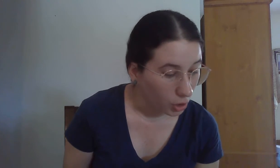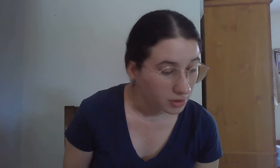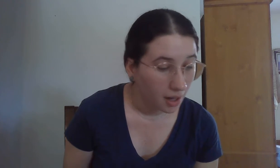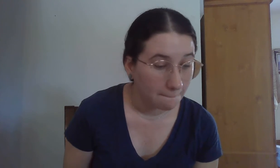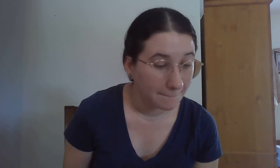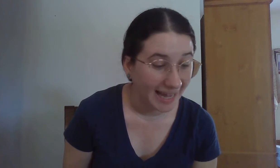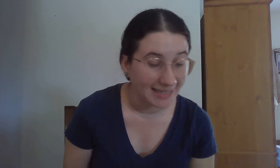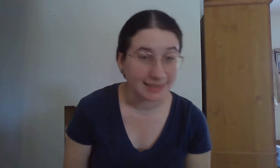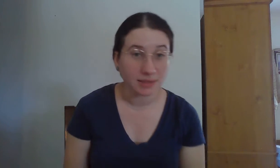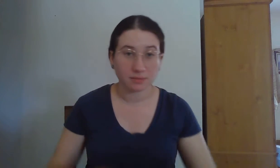hurt, pain,